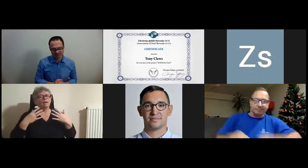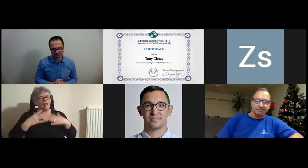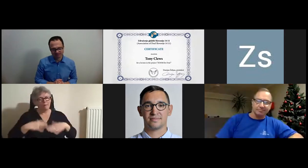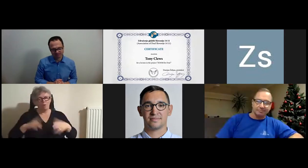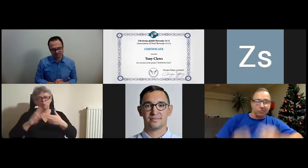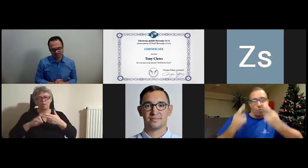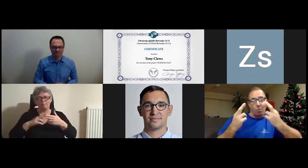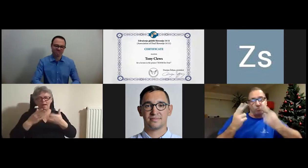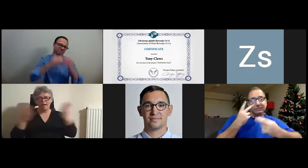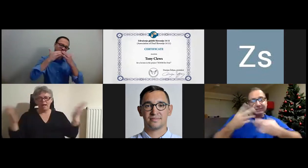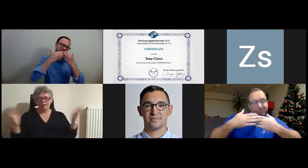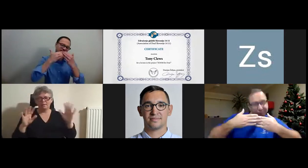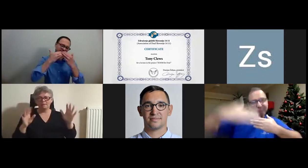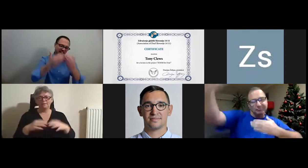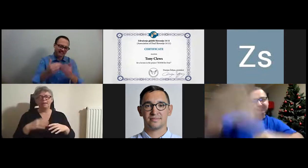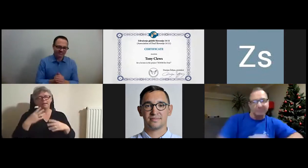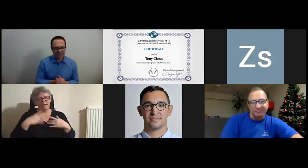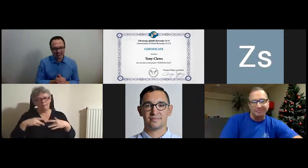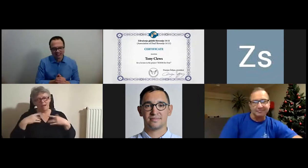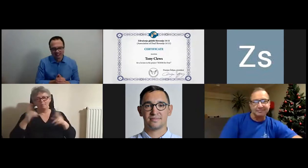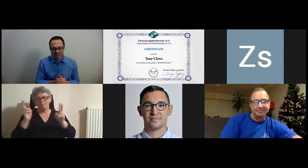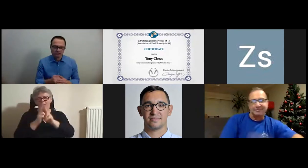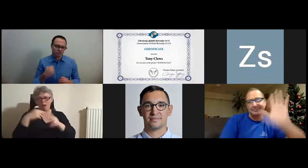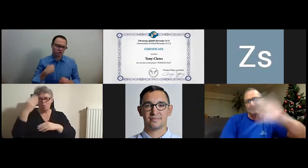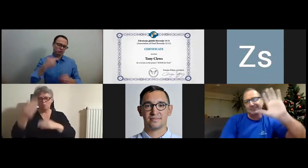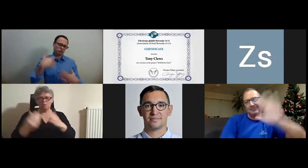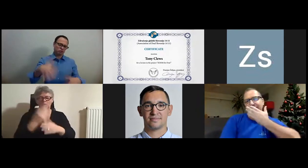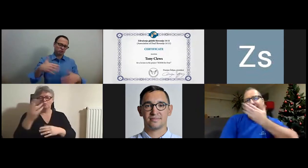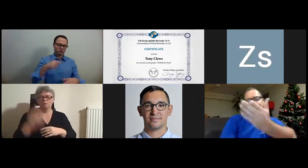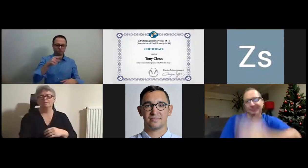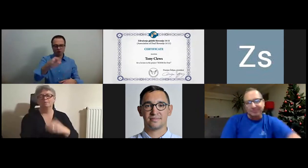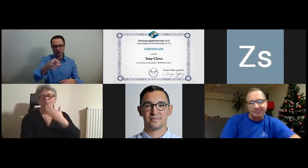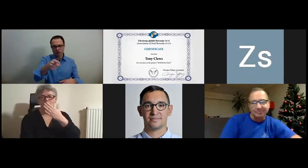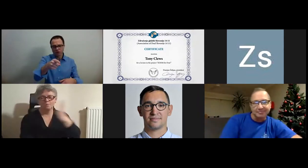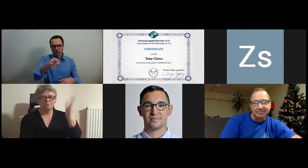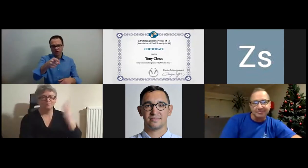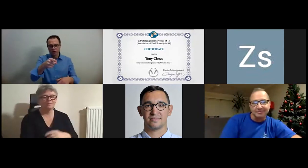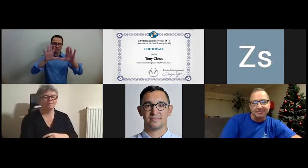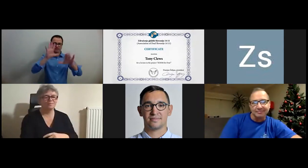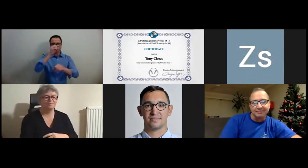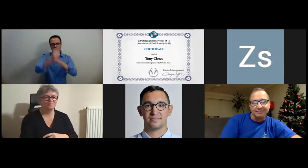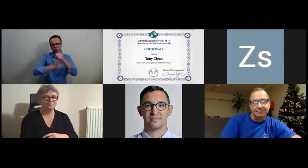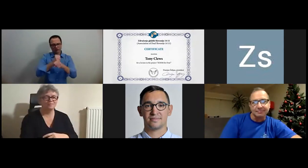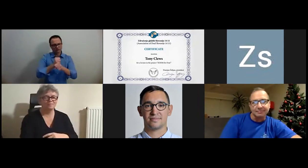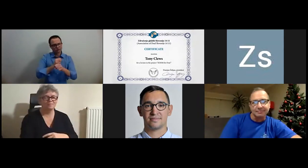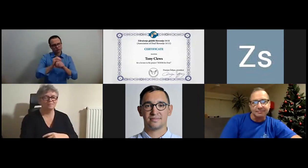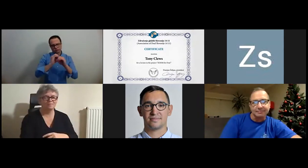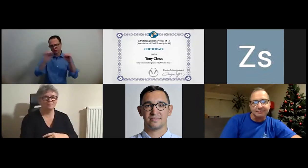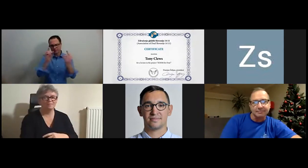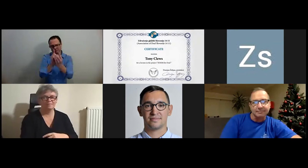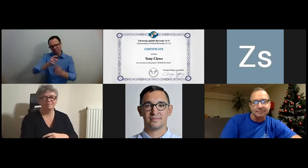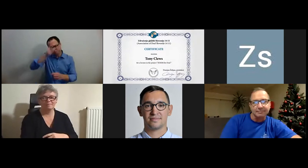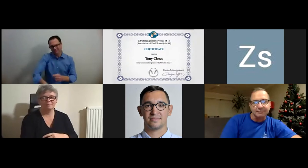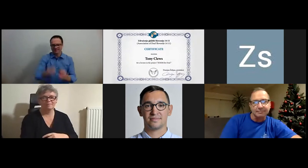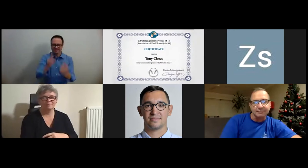all. Merry Christmas. And I hope to see you in the future. Bye-bye. Thank